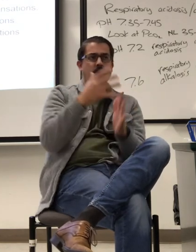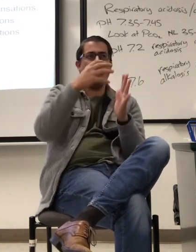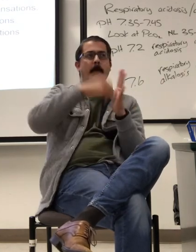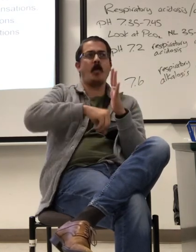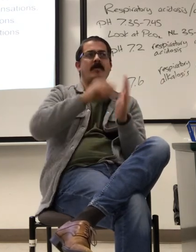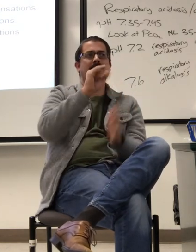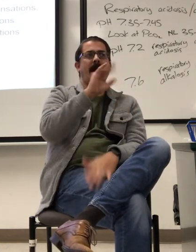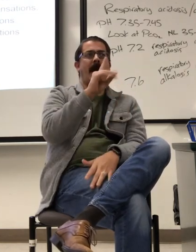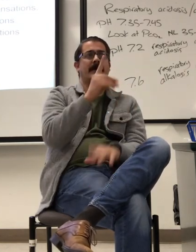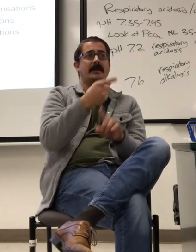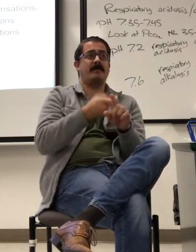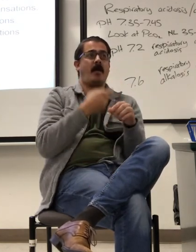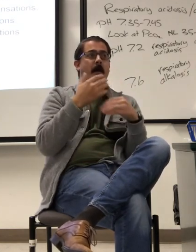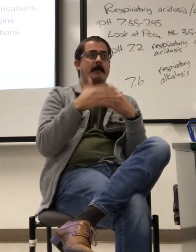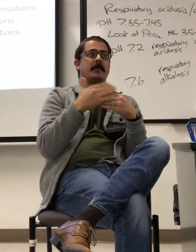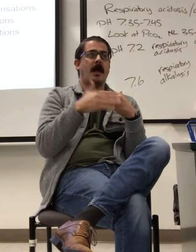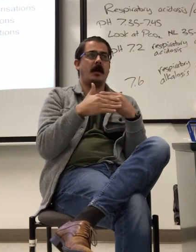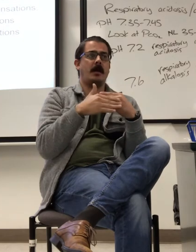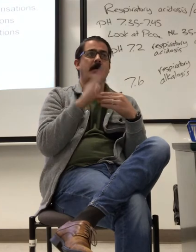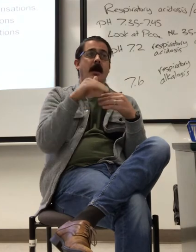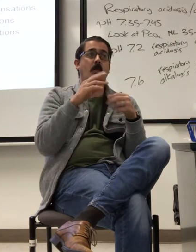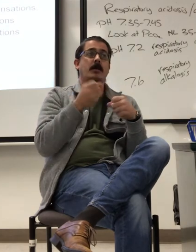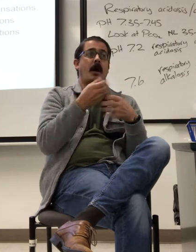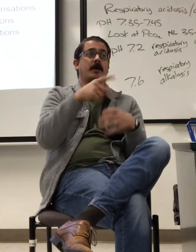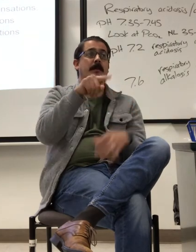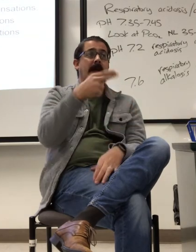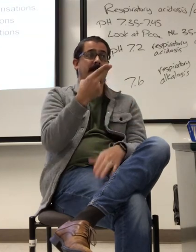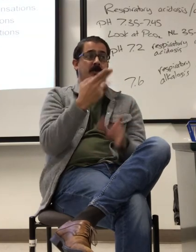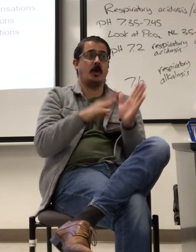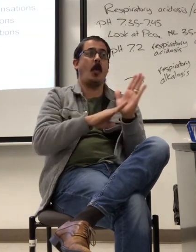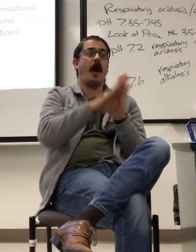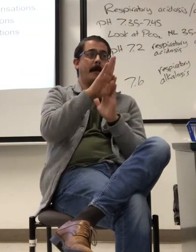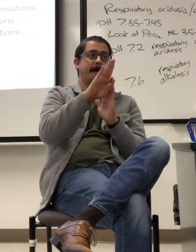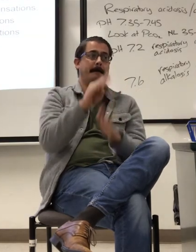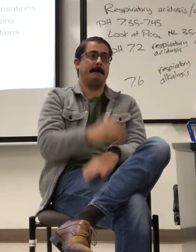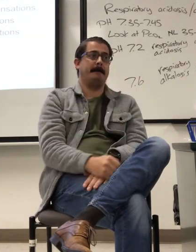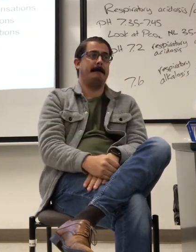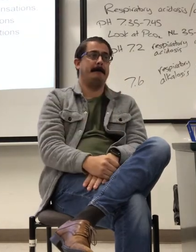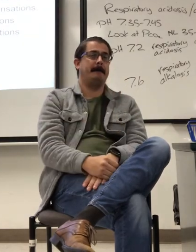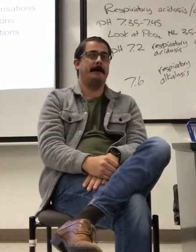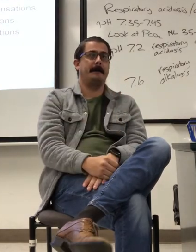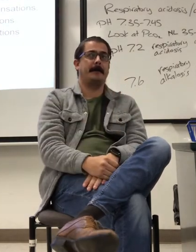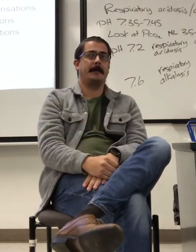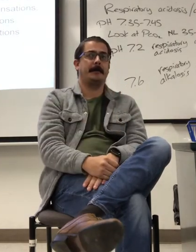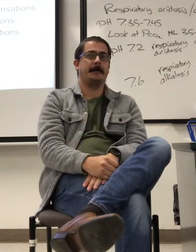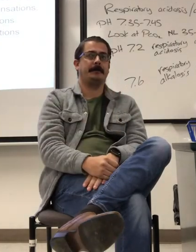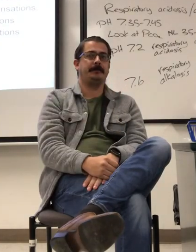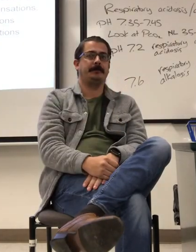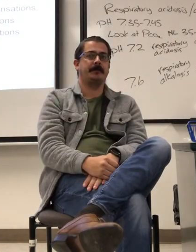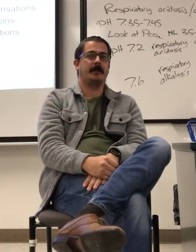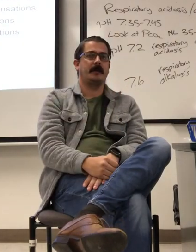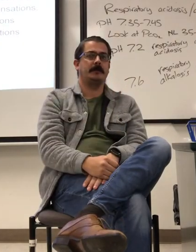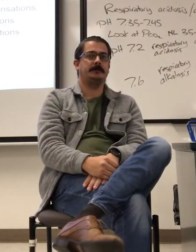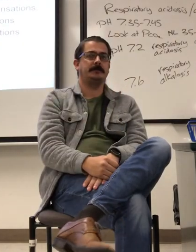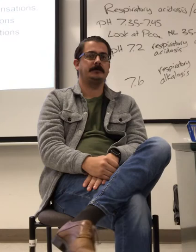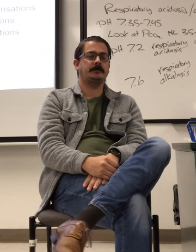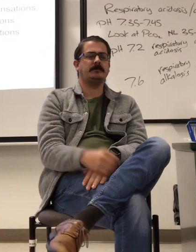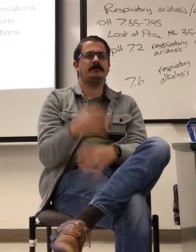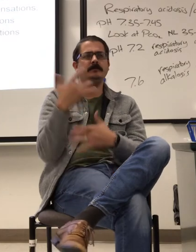blood. So that'll drive the pH up, okay? So the trend that you should